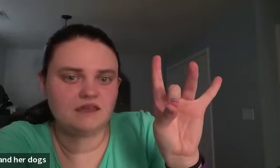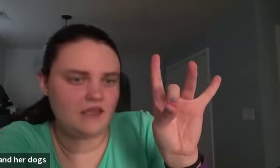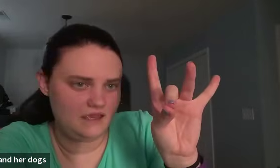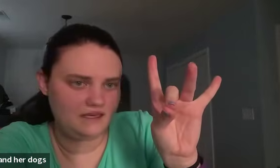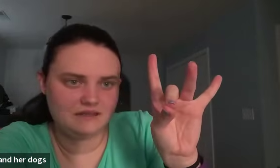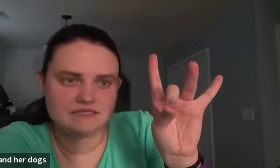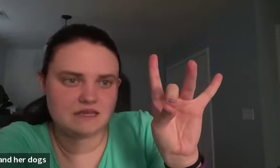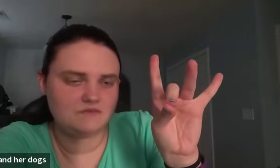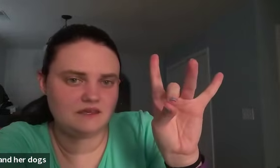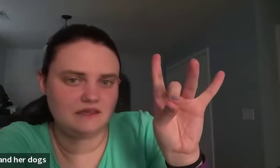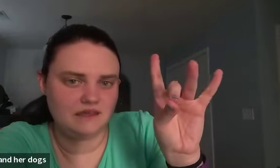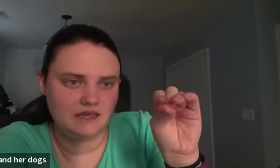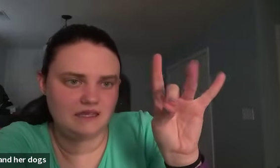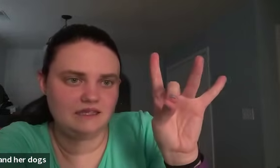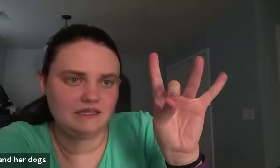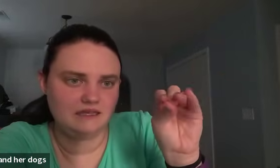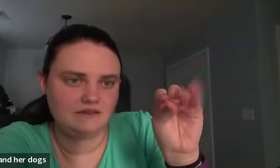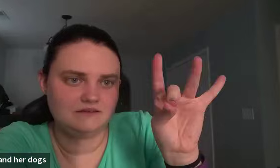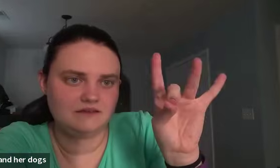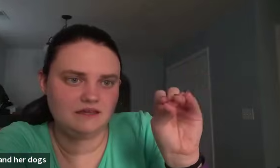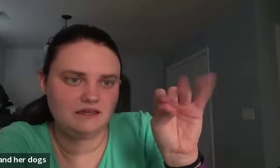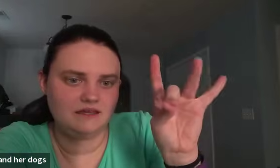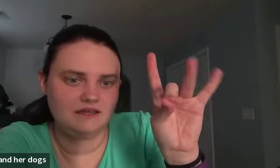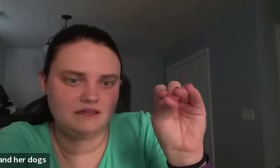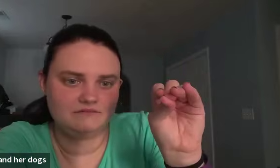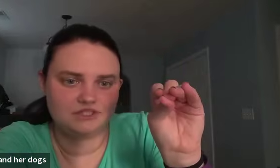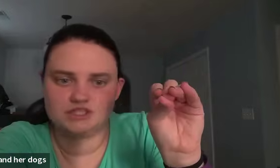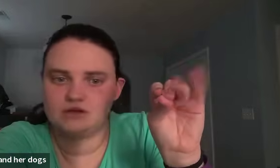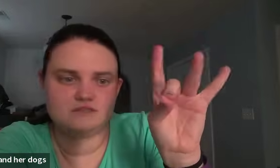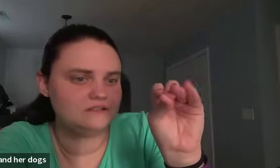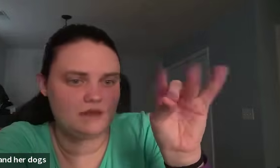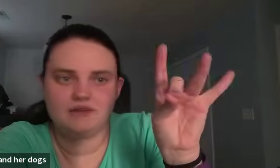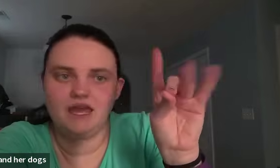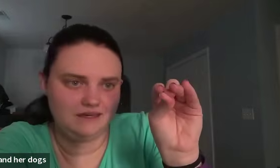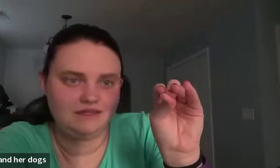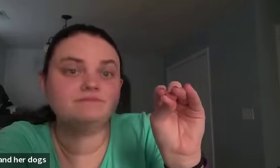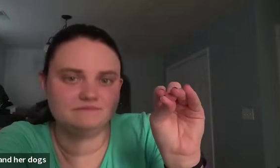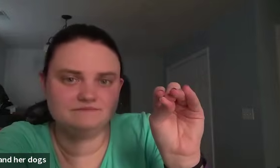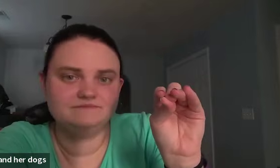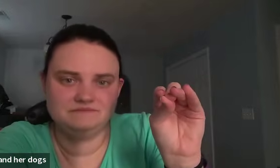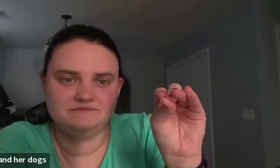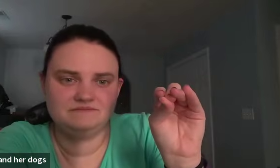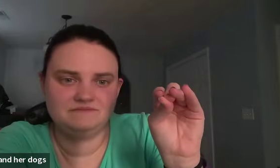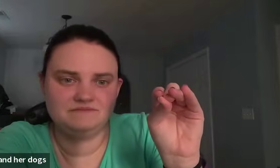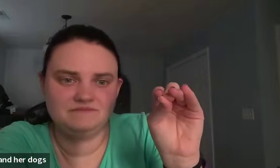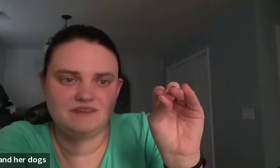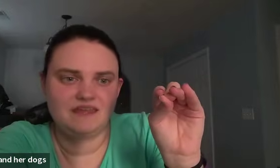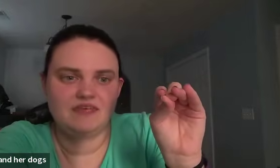Okay. 80, same thing. 80, 80. Just close it on top. 80. And